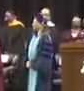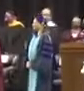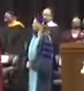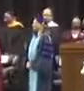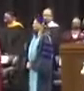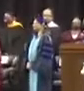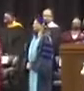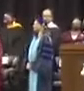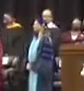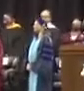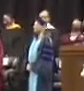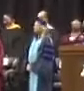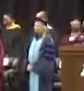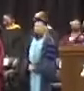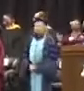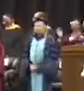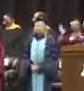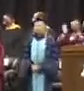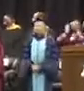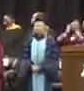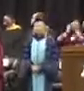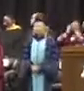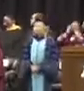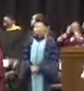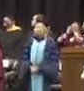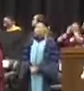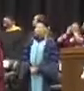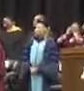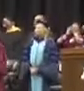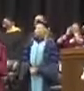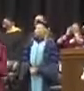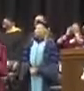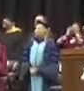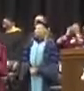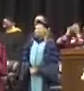the microphone. Can we get some audio?